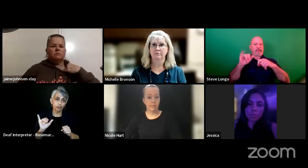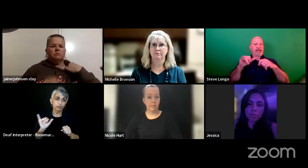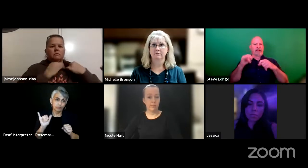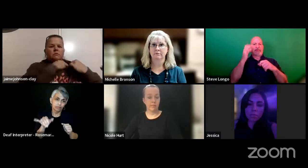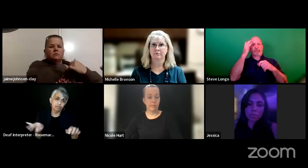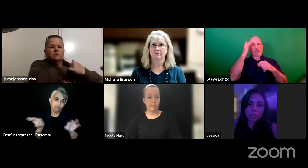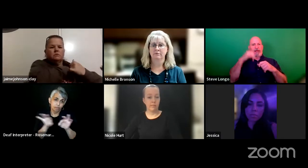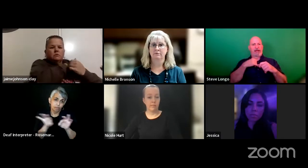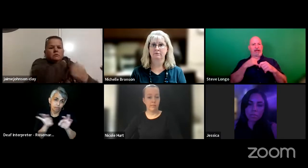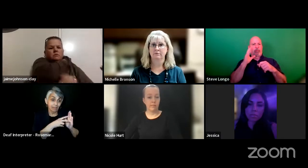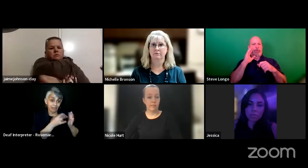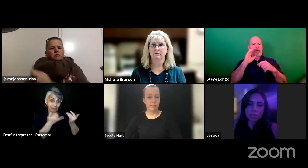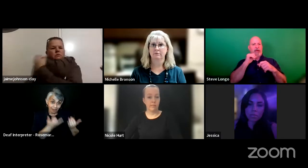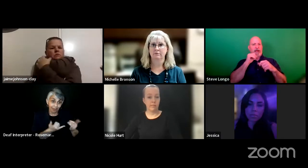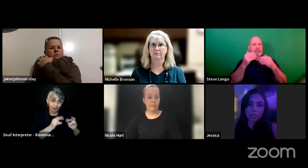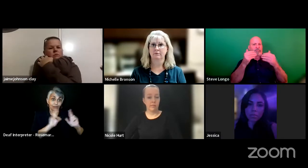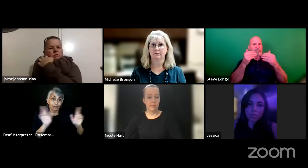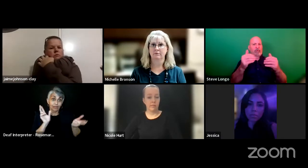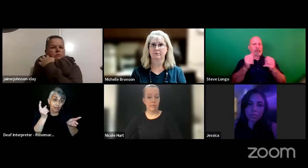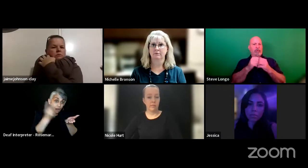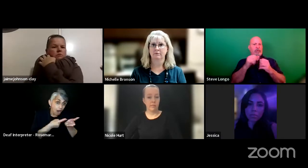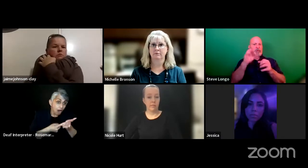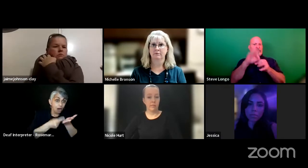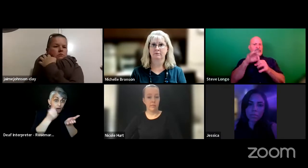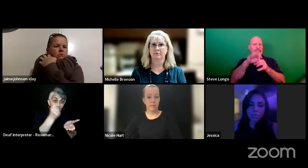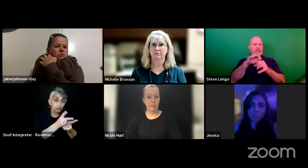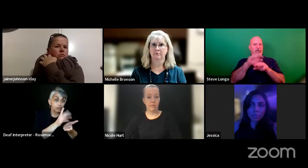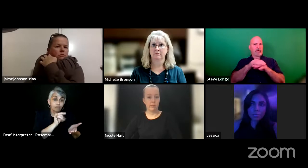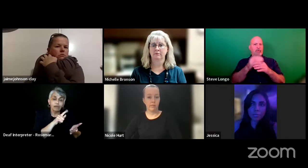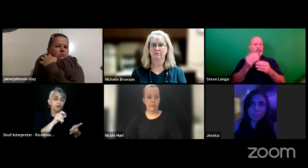board and DHHSC.